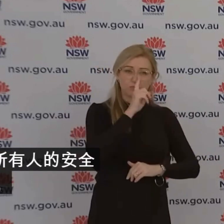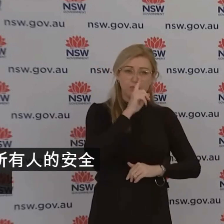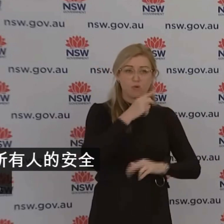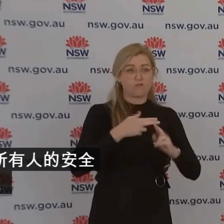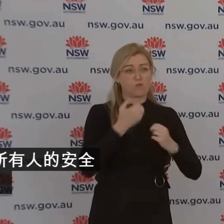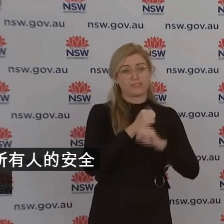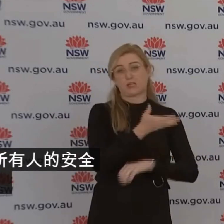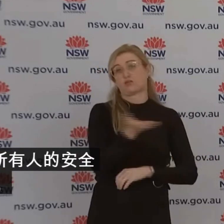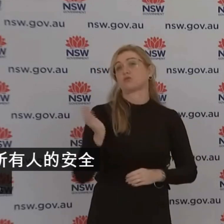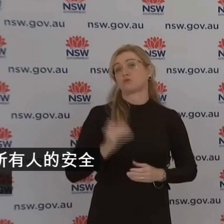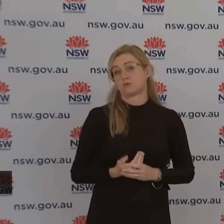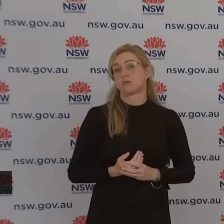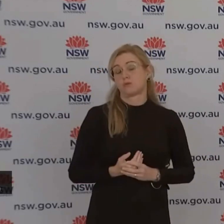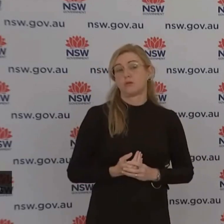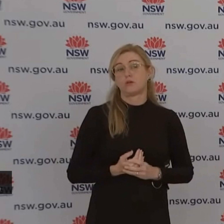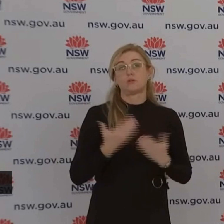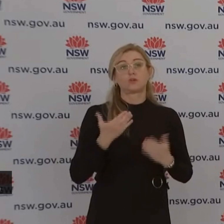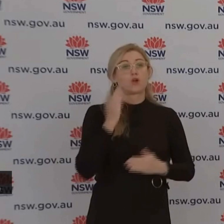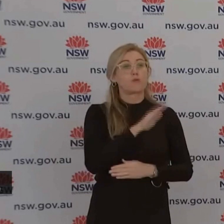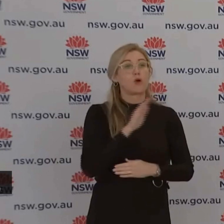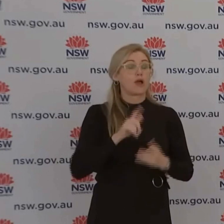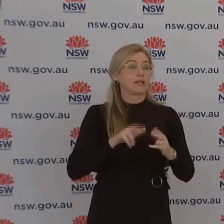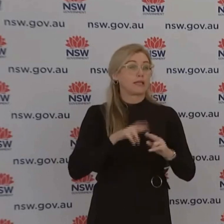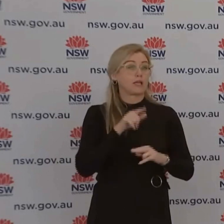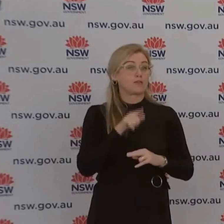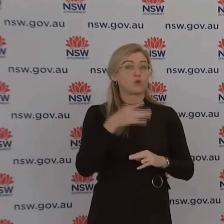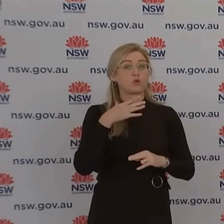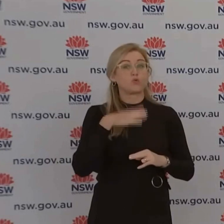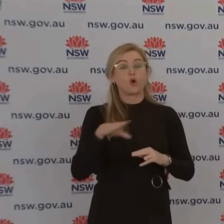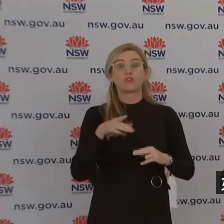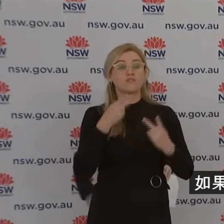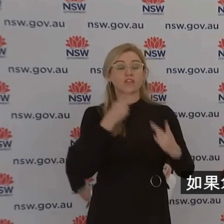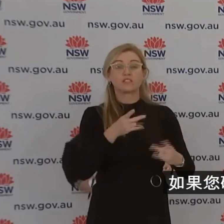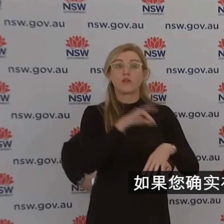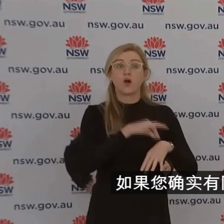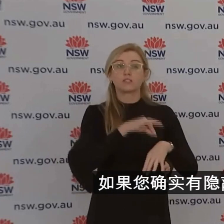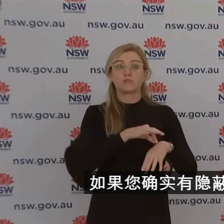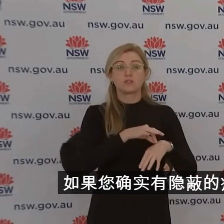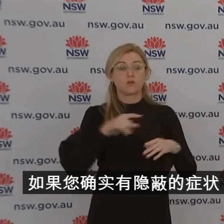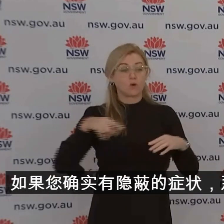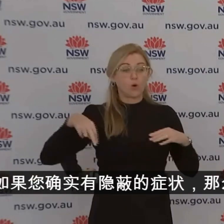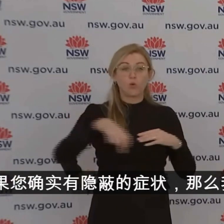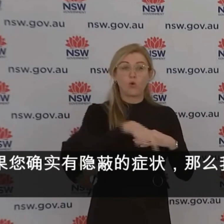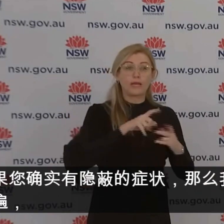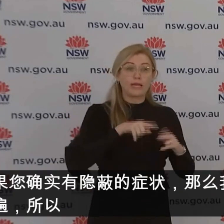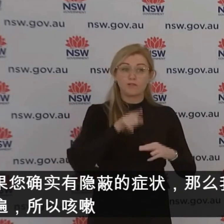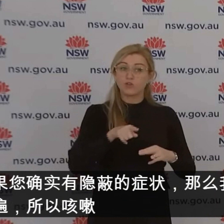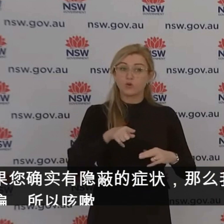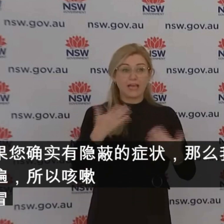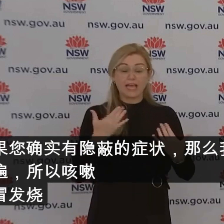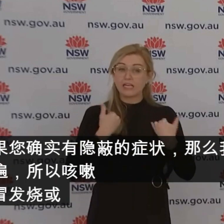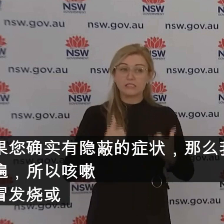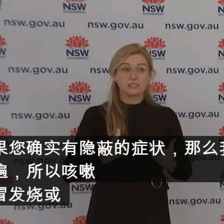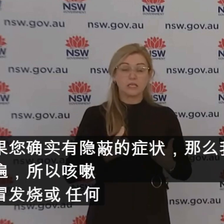I would just say again to people who might want to walk into our hospitals, if you do have COVID symptoms, so